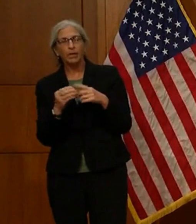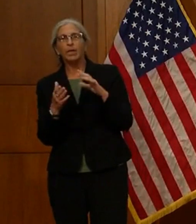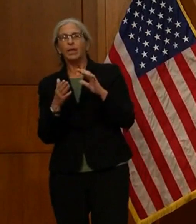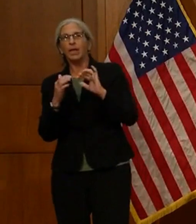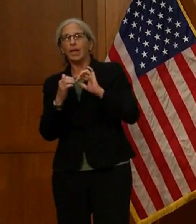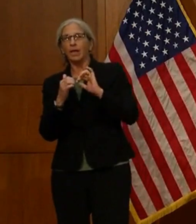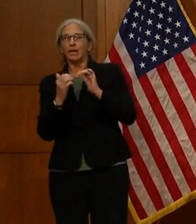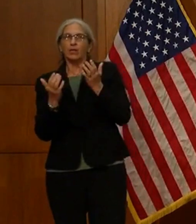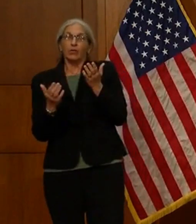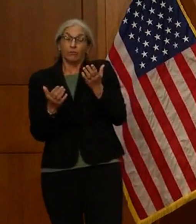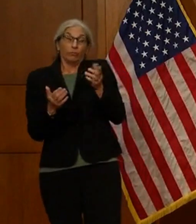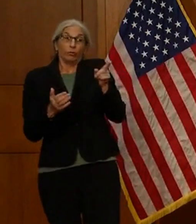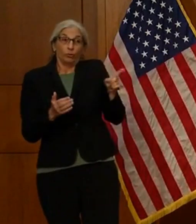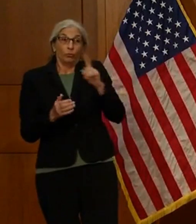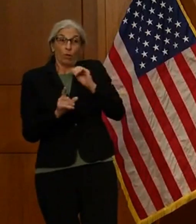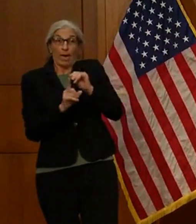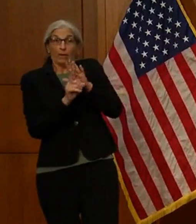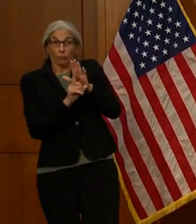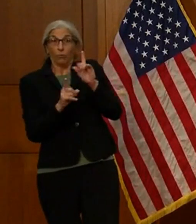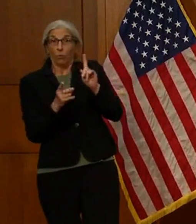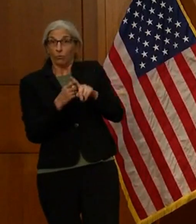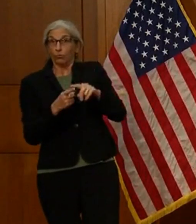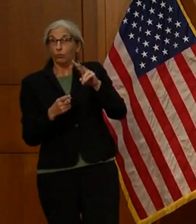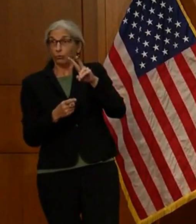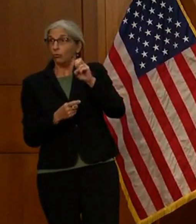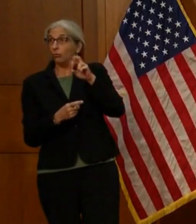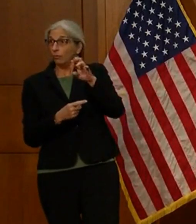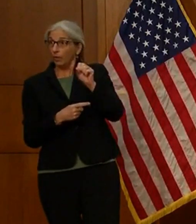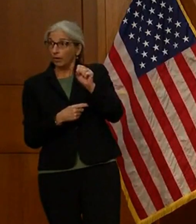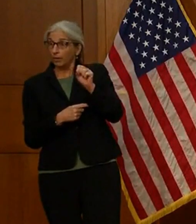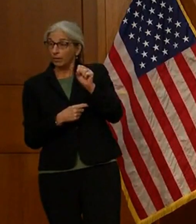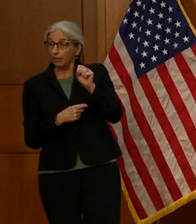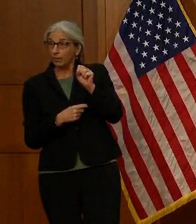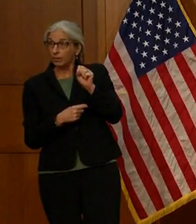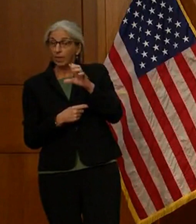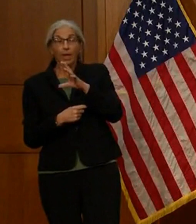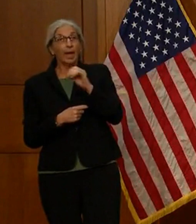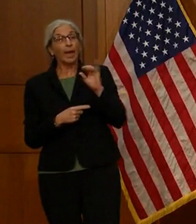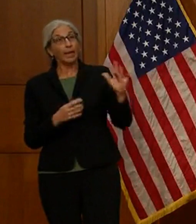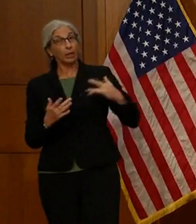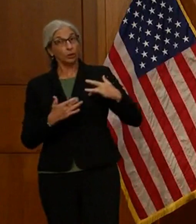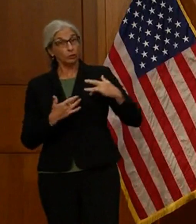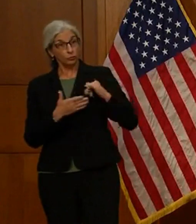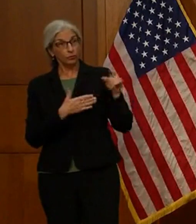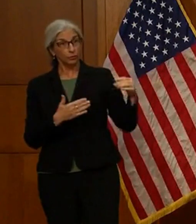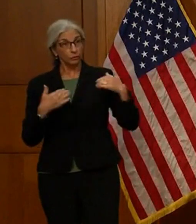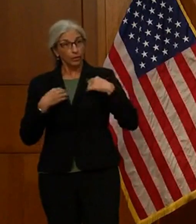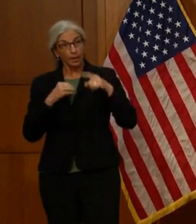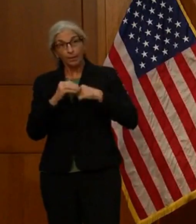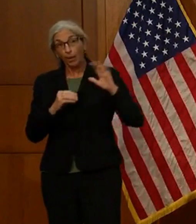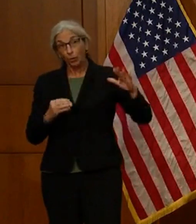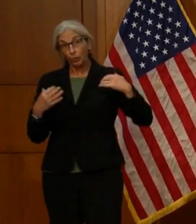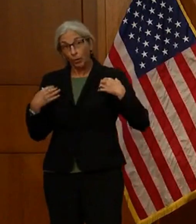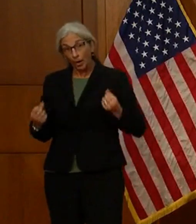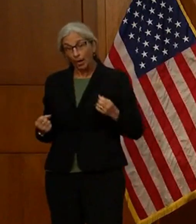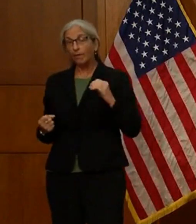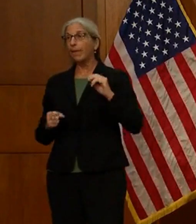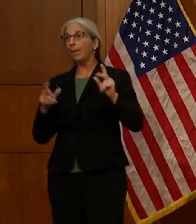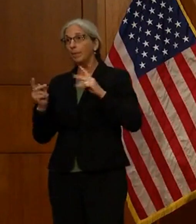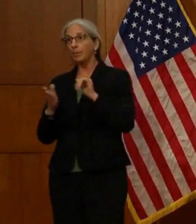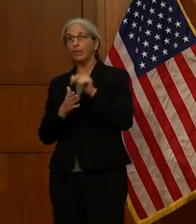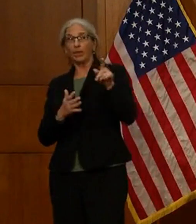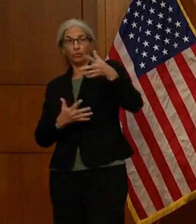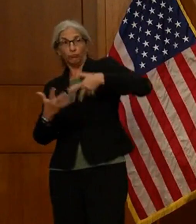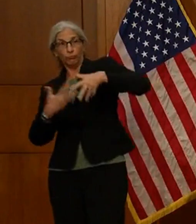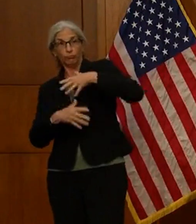to the virus and touch upon the concerns you had about your own health and the people you had been in contact with.